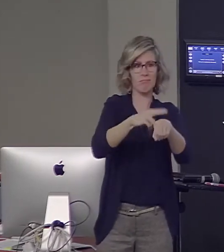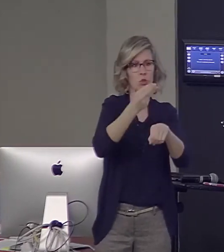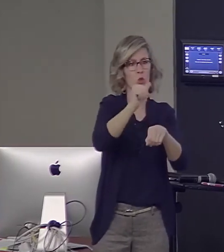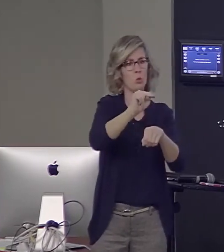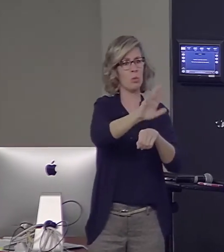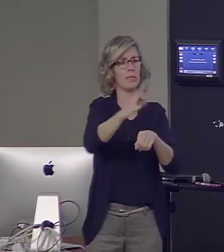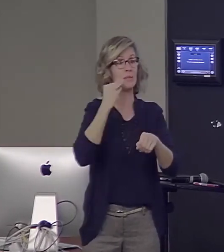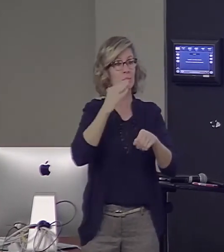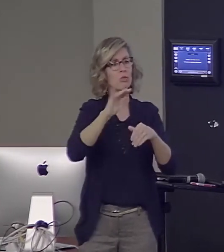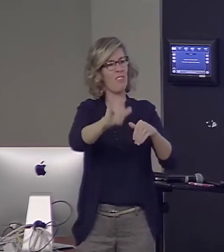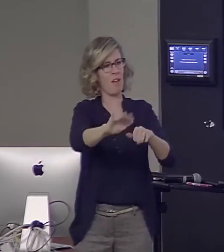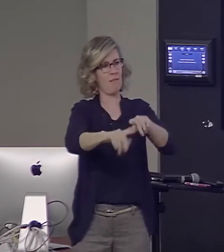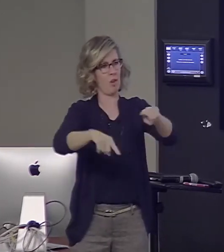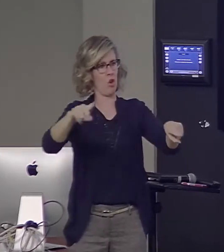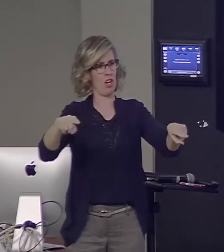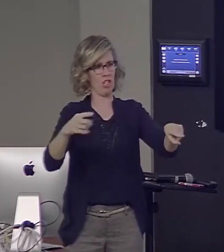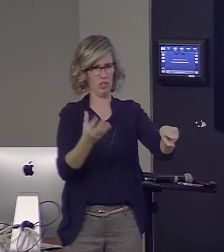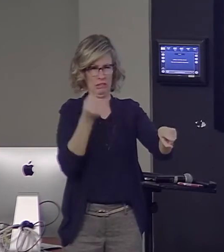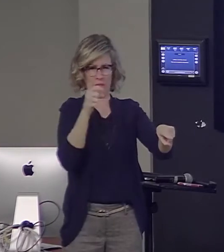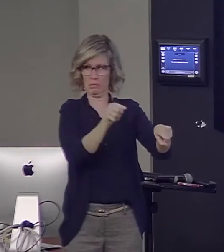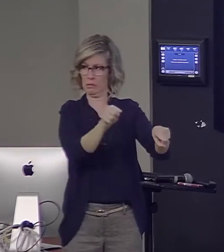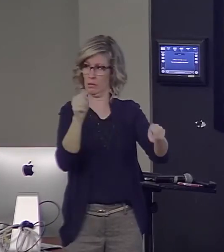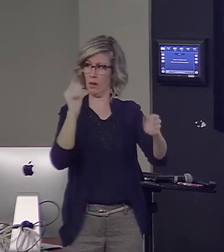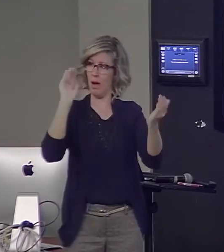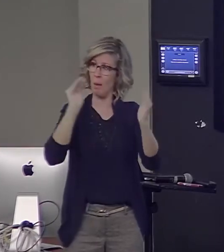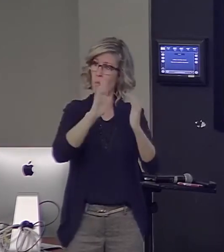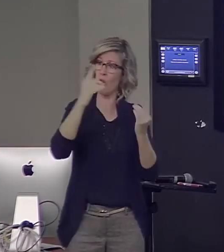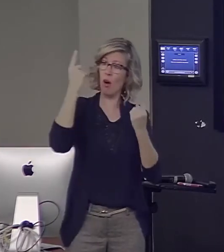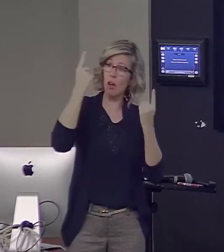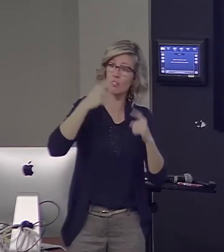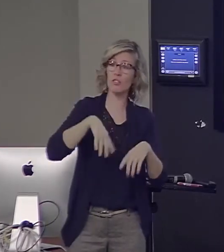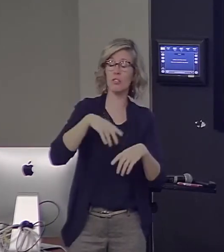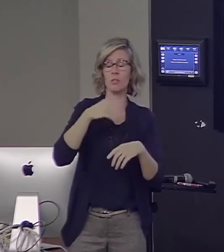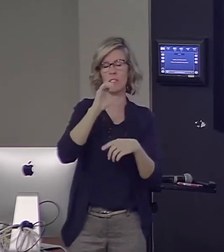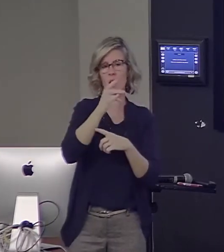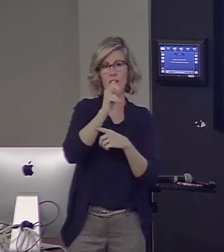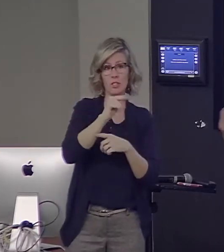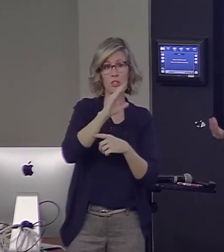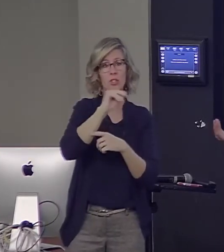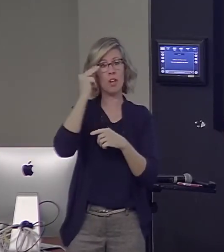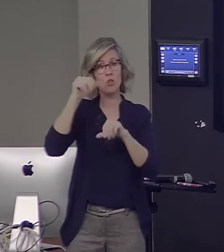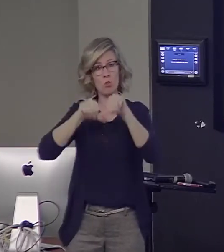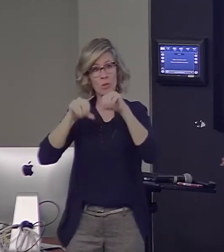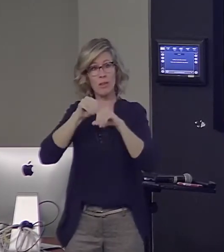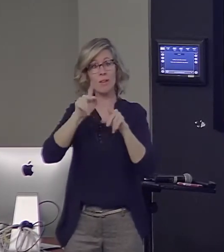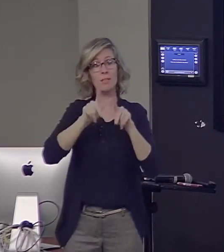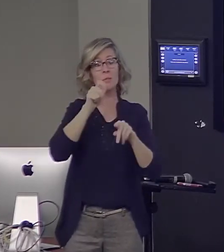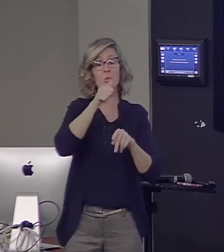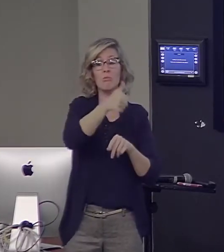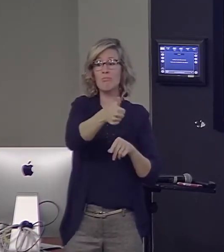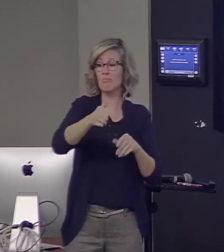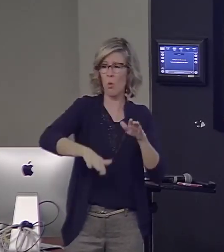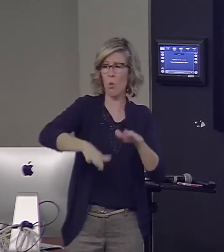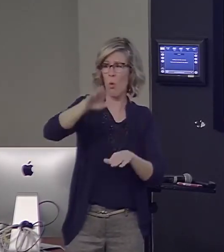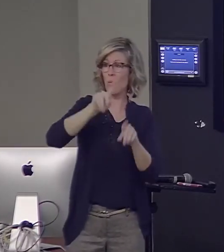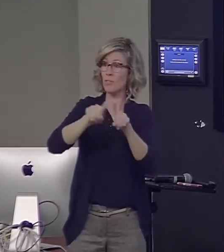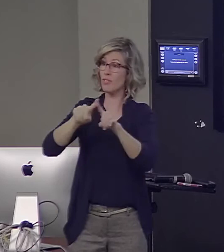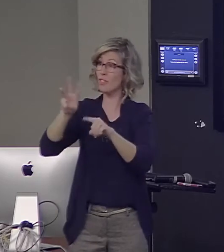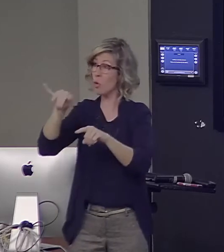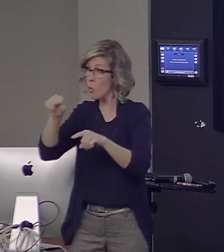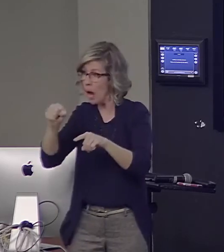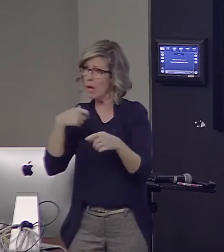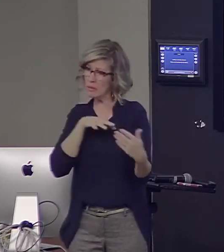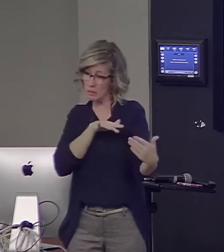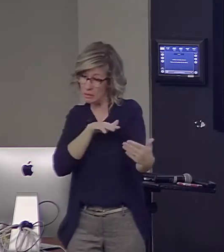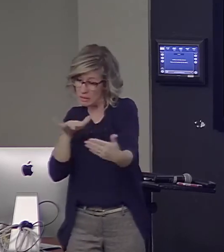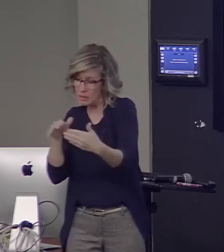experience. And by comparing cognition and neuroscience in people who grow up in different ways, we hope to learn about